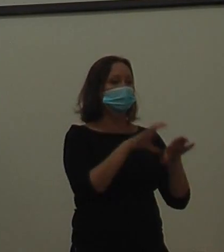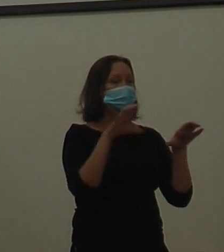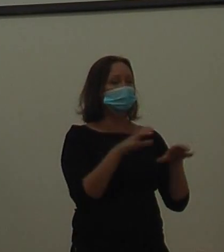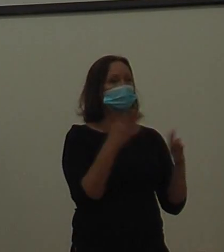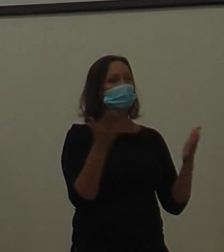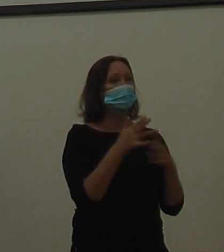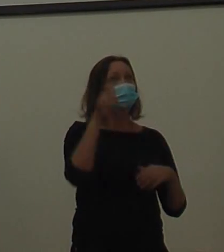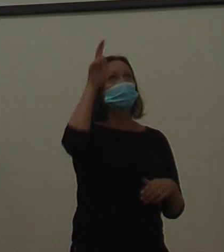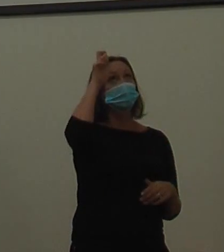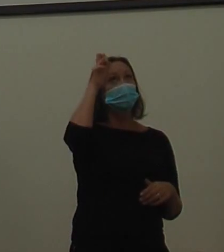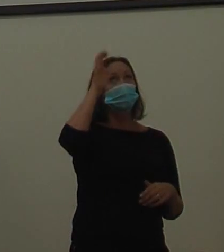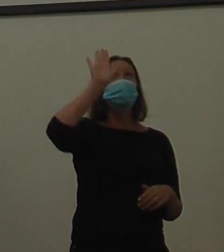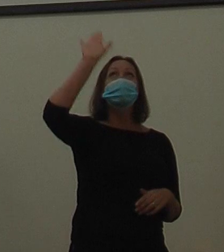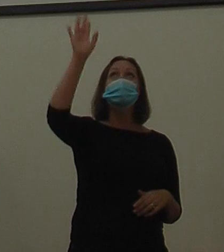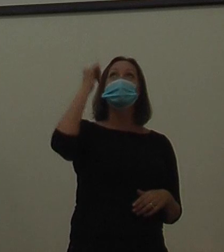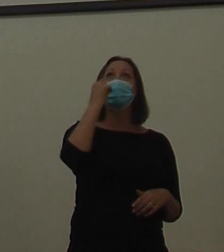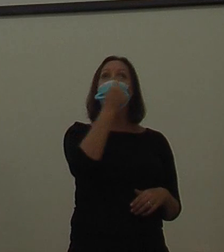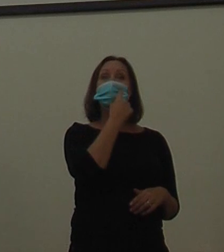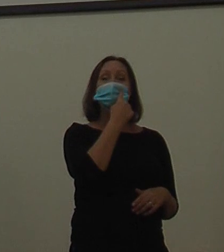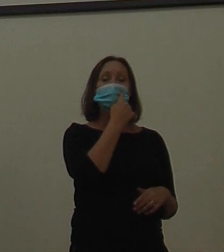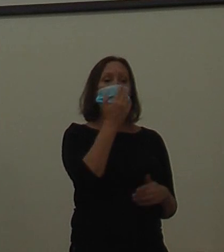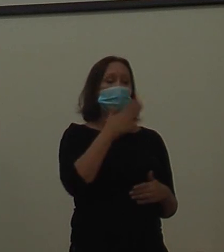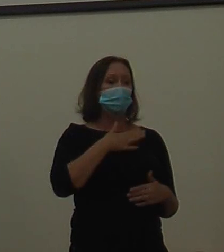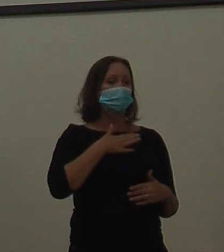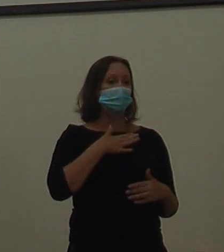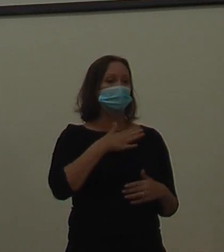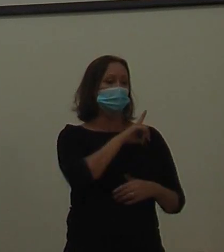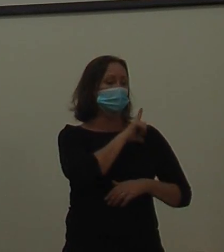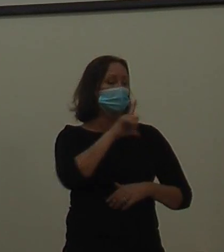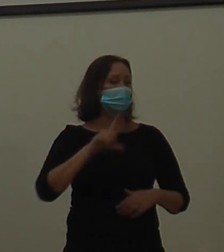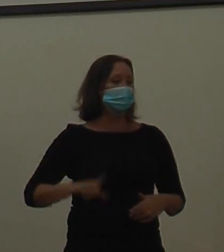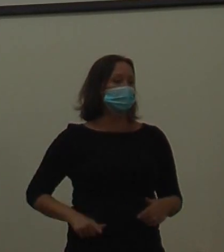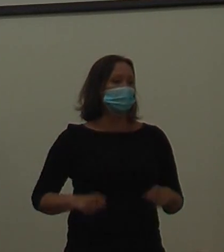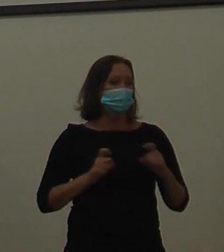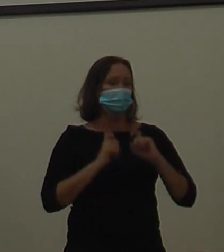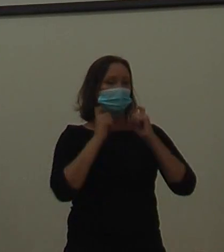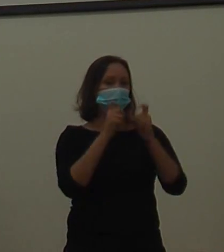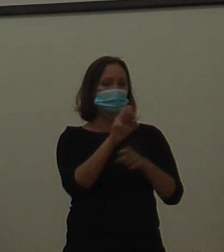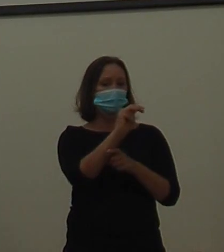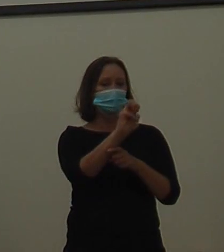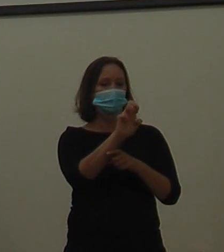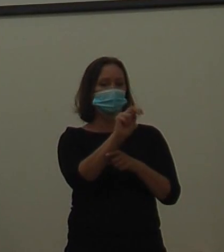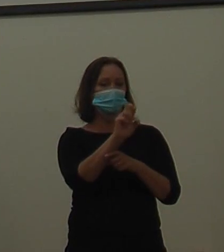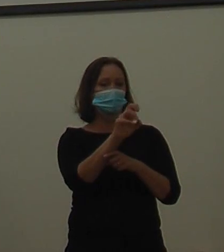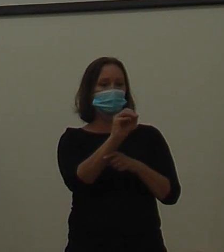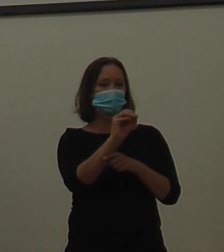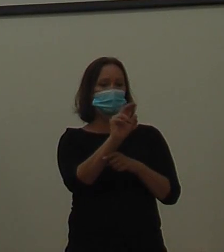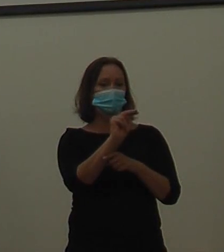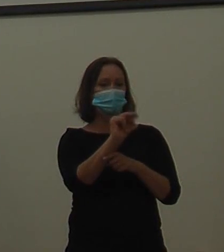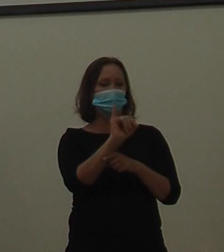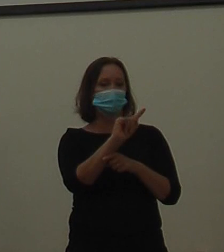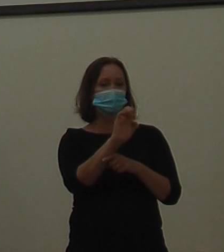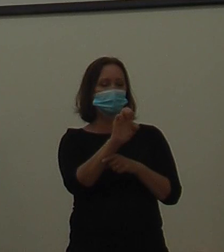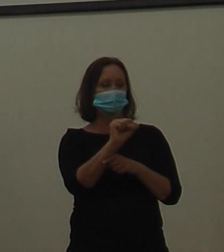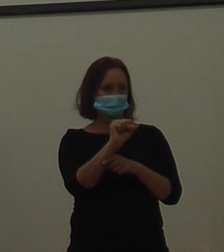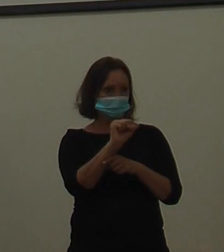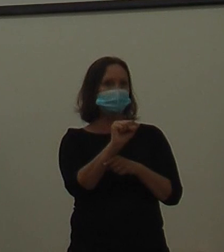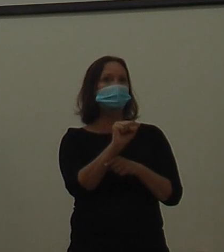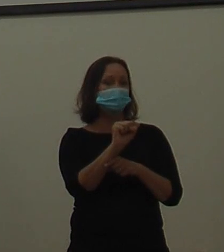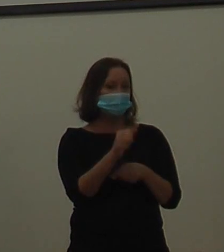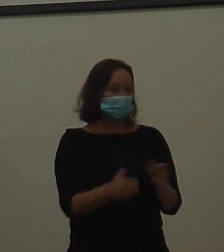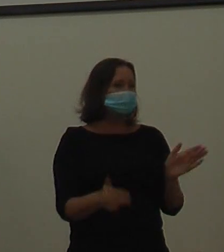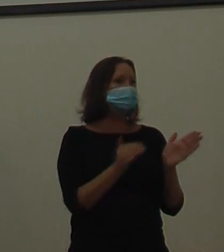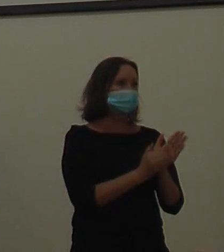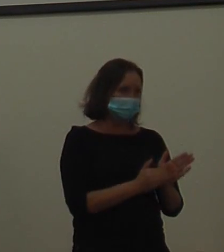gave them over to the Midianites." So we see this repetition happening over and over and over